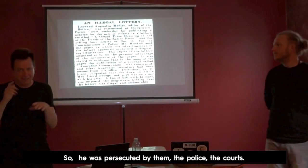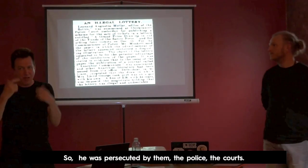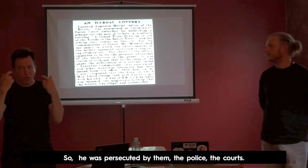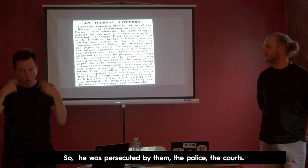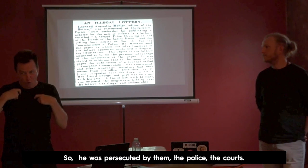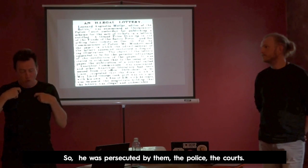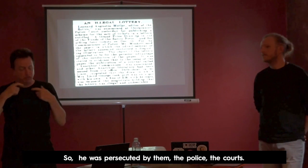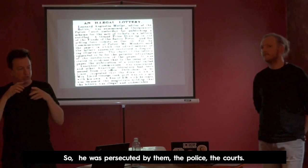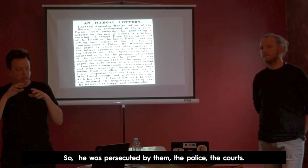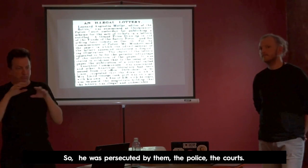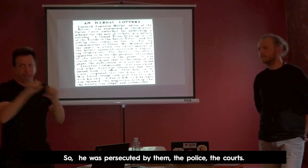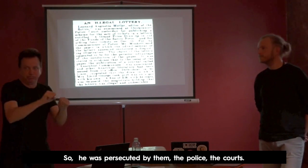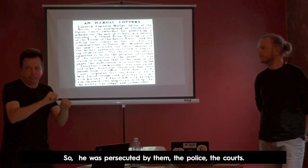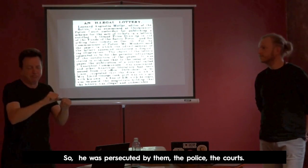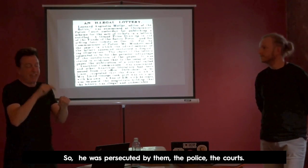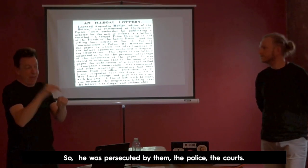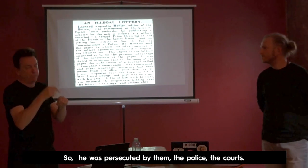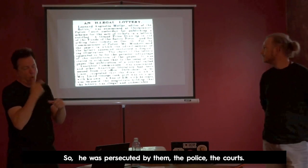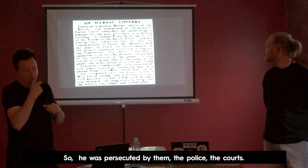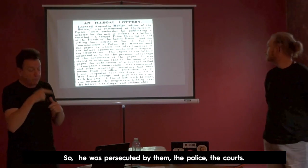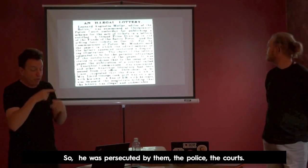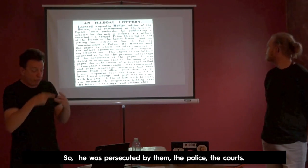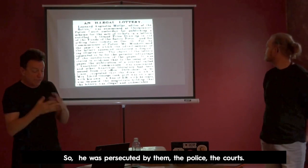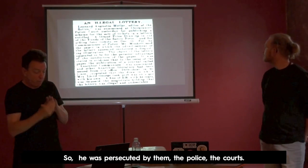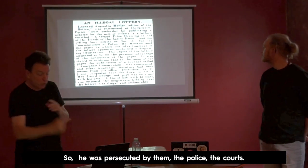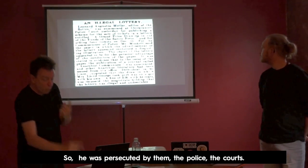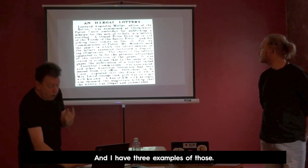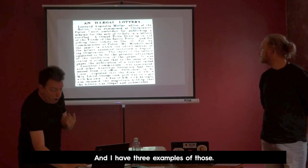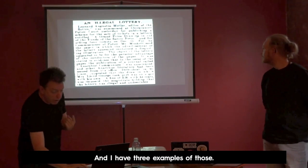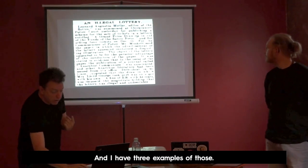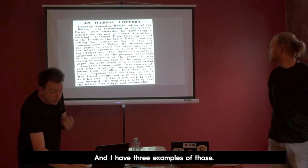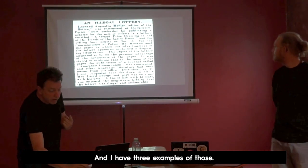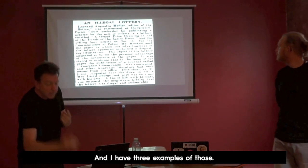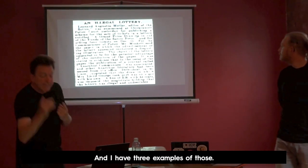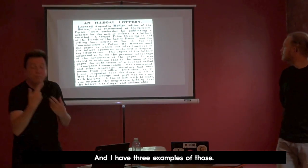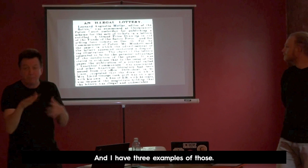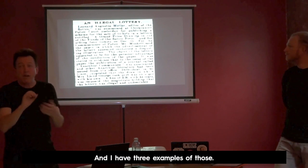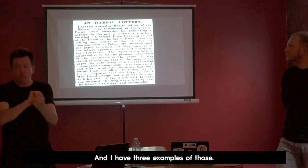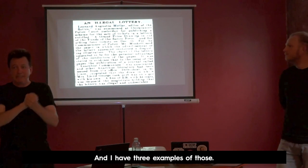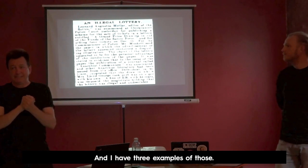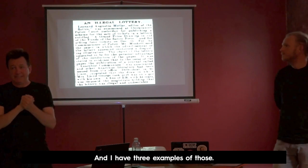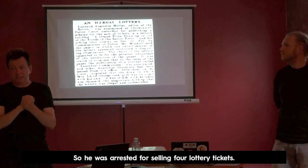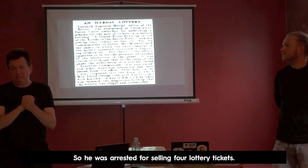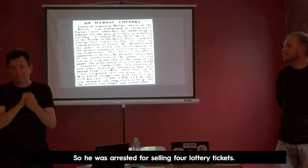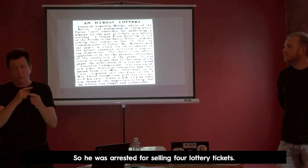So, involved with the police, the courts, he was persecuted by them, and I have 3 examples of those. So he was